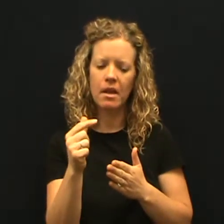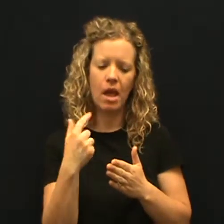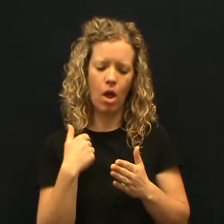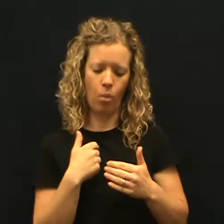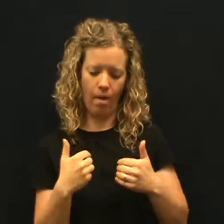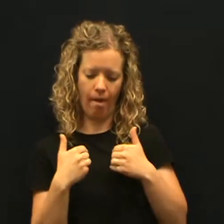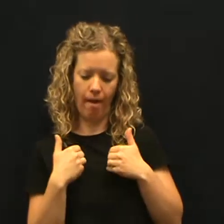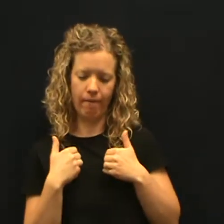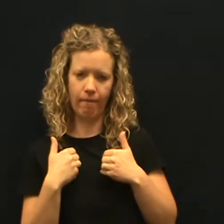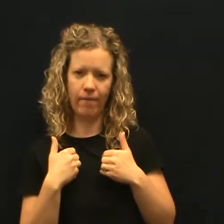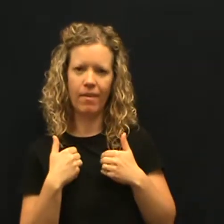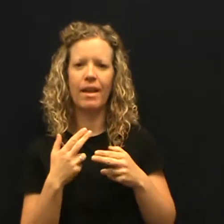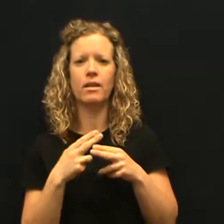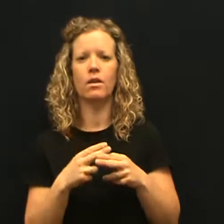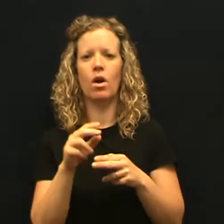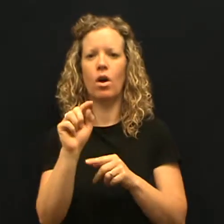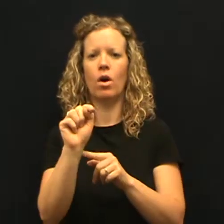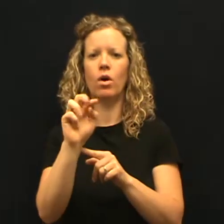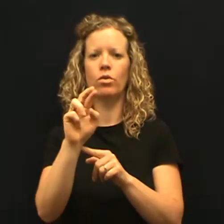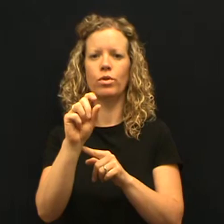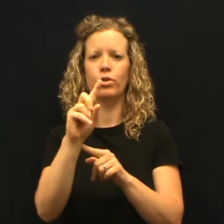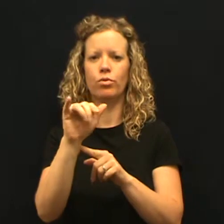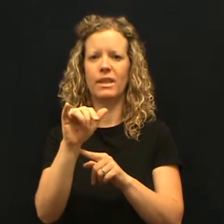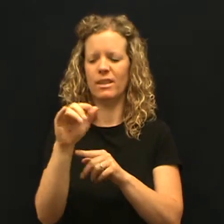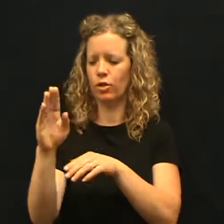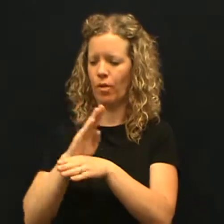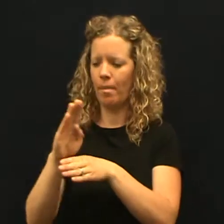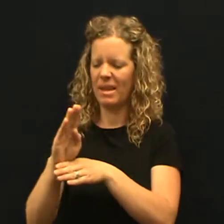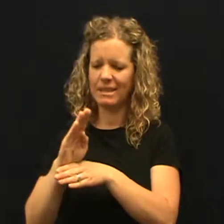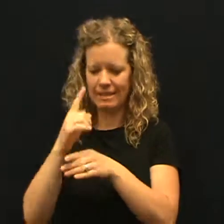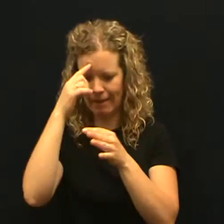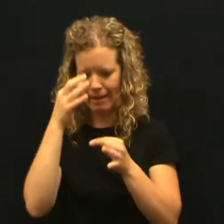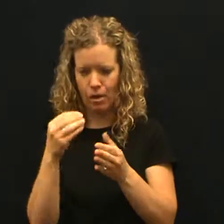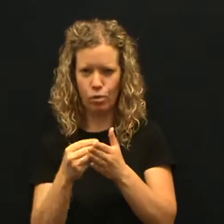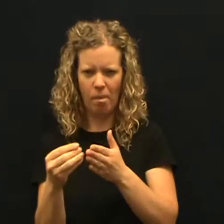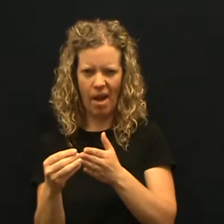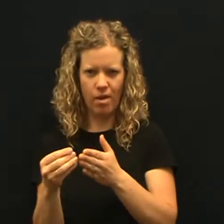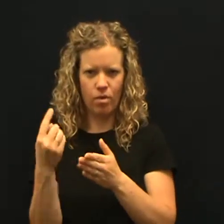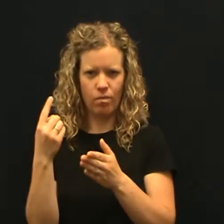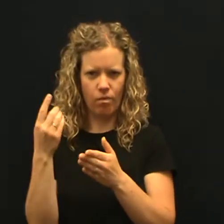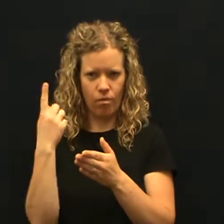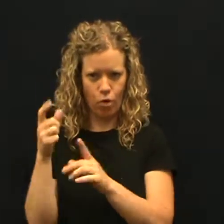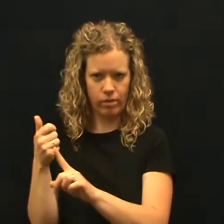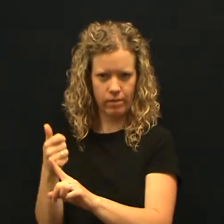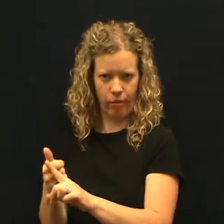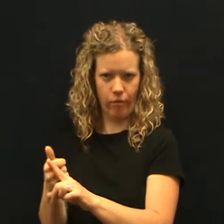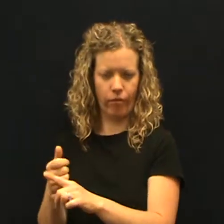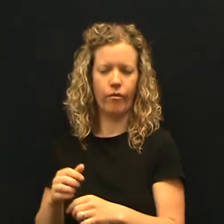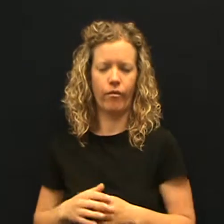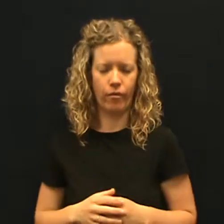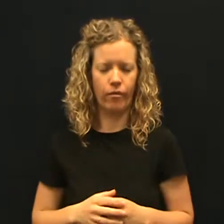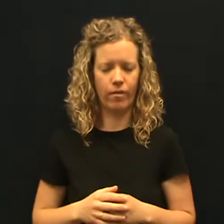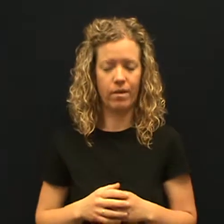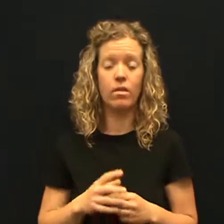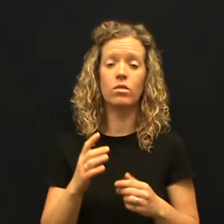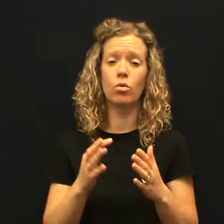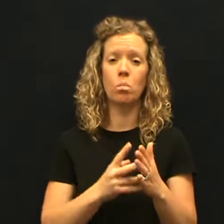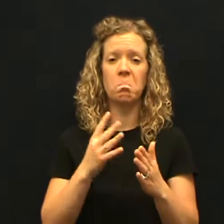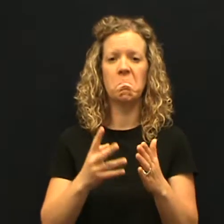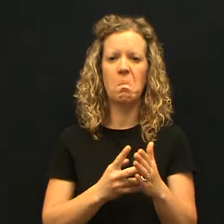called treasury shares. So our authorized and issued shares can include both outstanding shares,